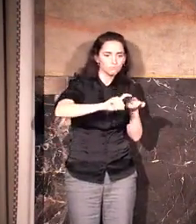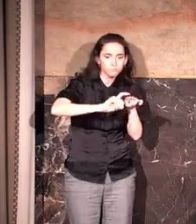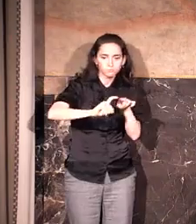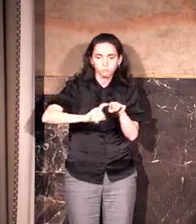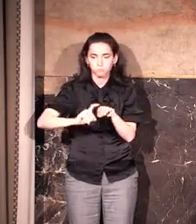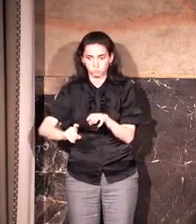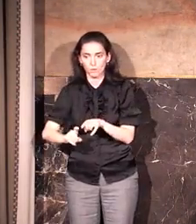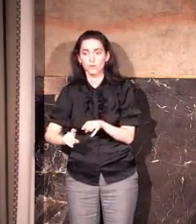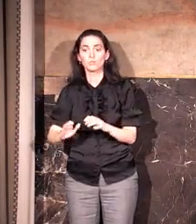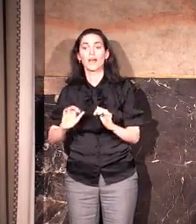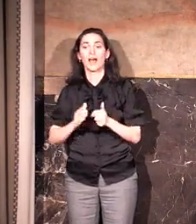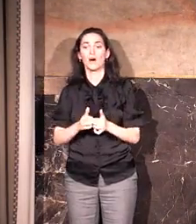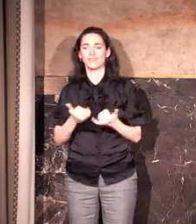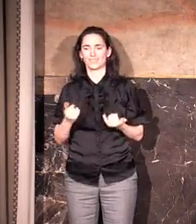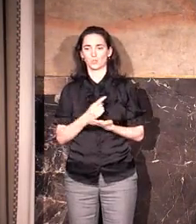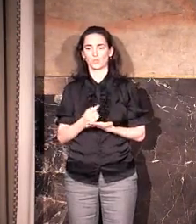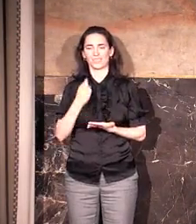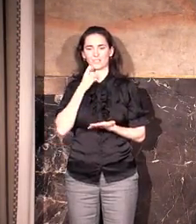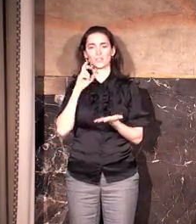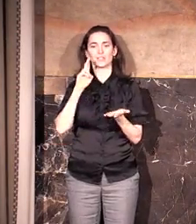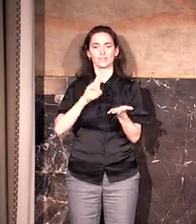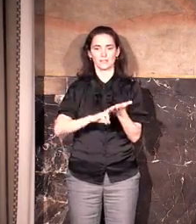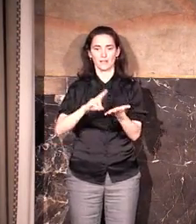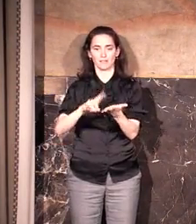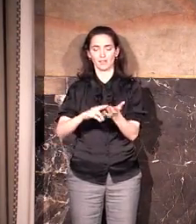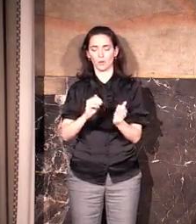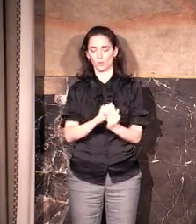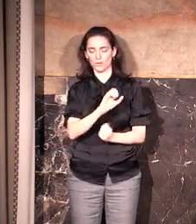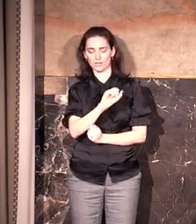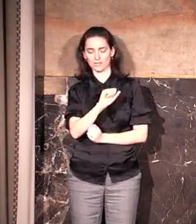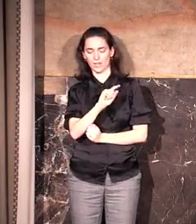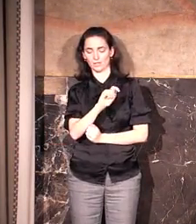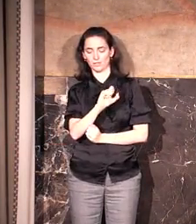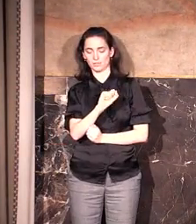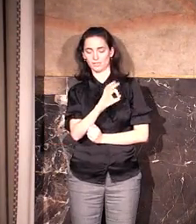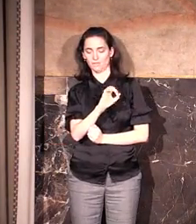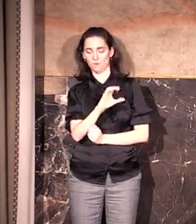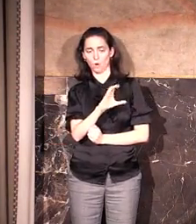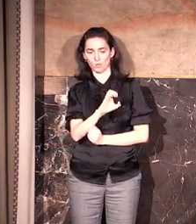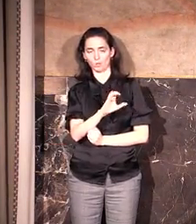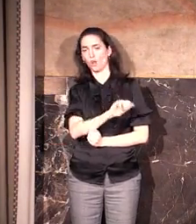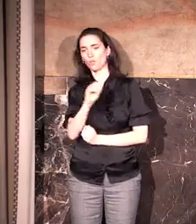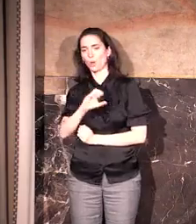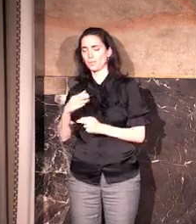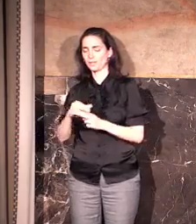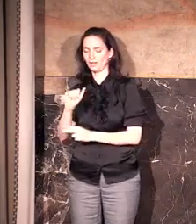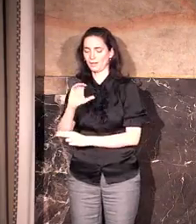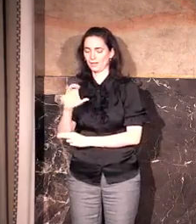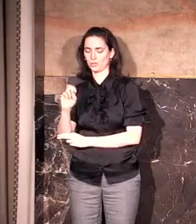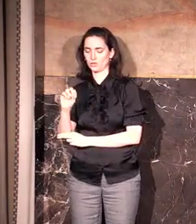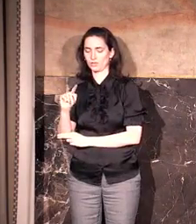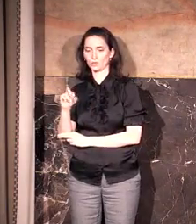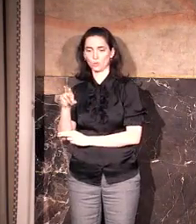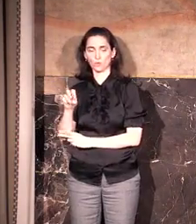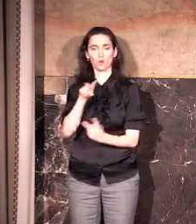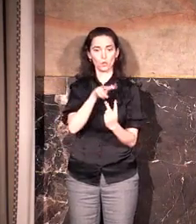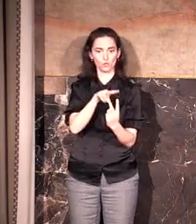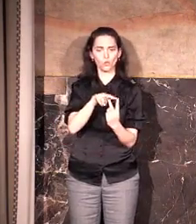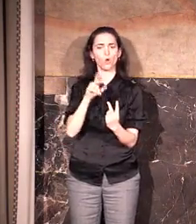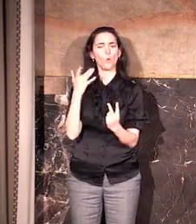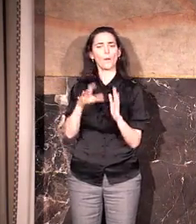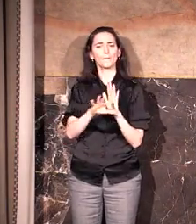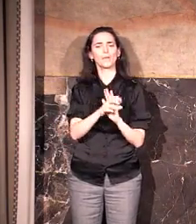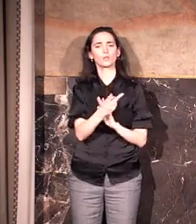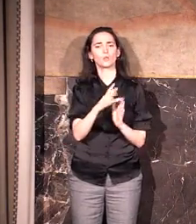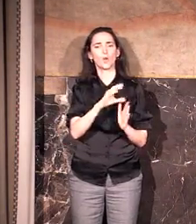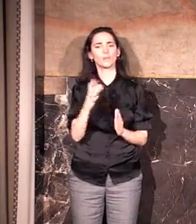happen, this week we signed contracts with Salesforce and Accenture. These companies were selected because of their experience rapidly